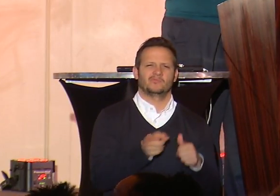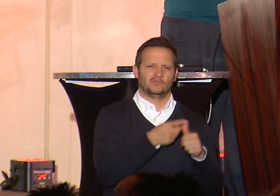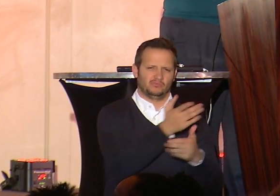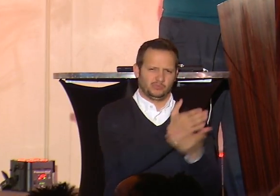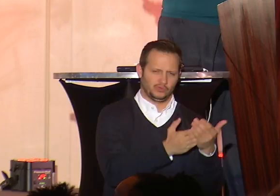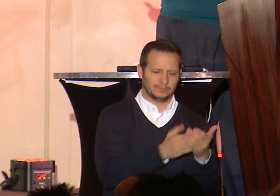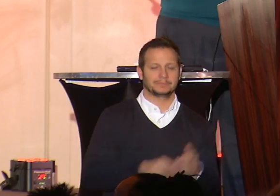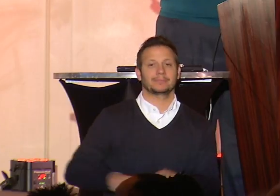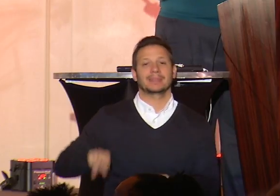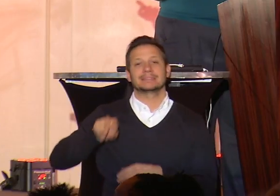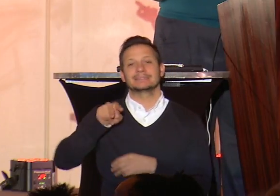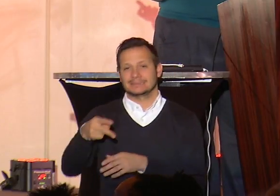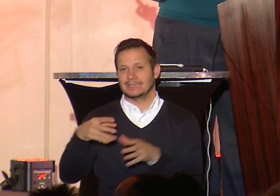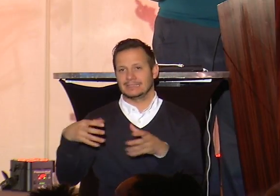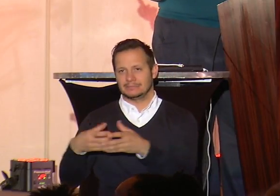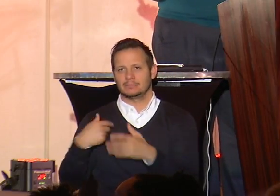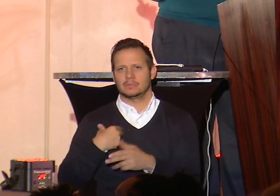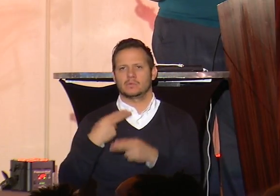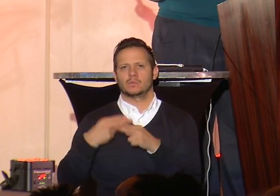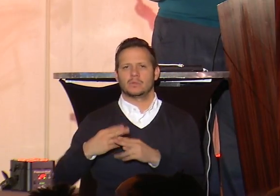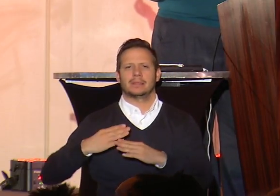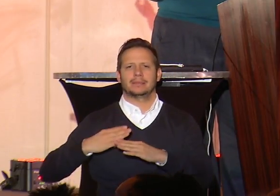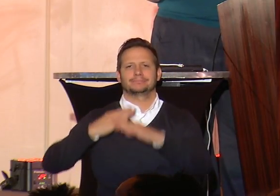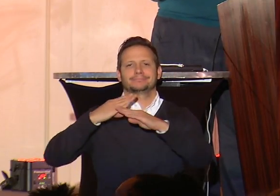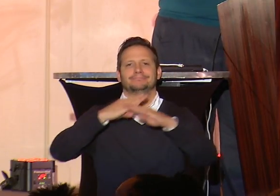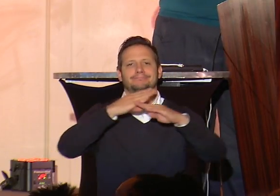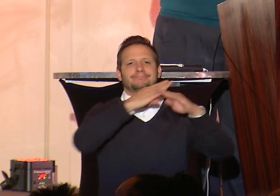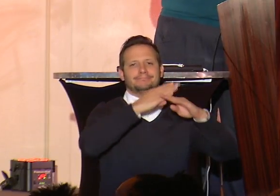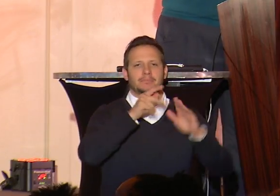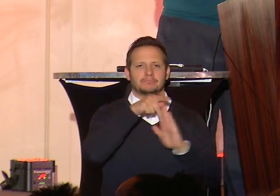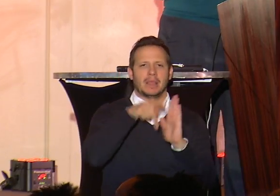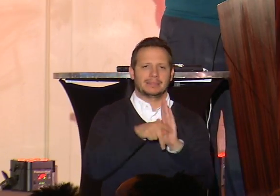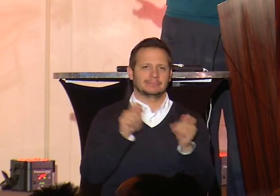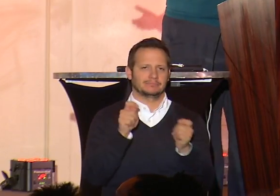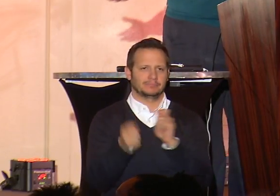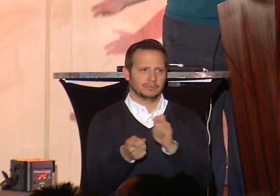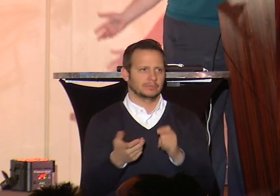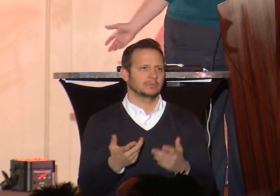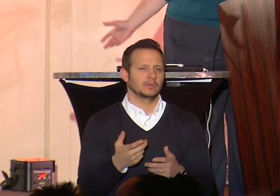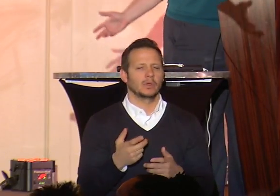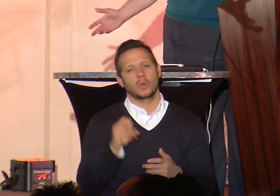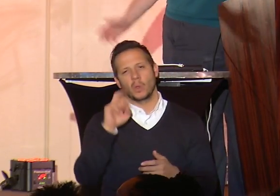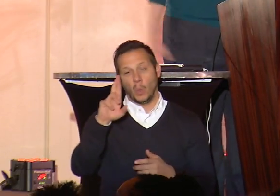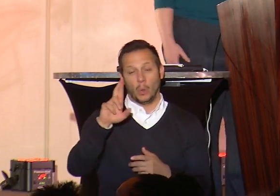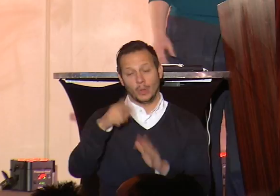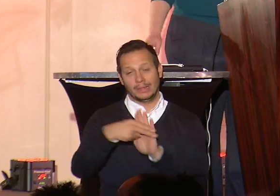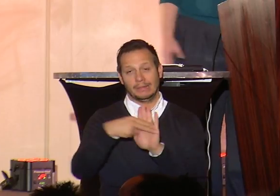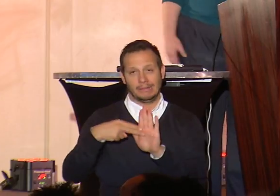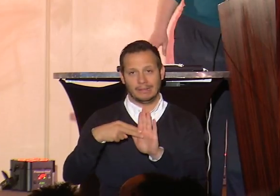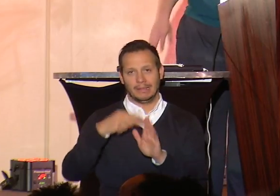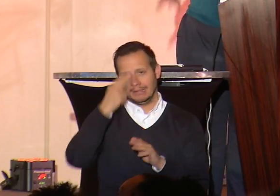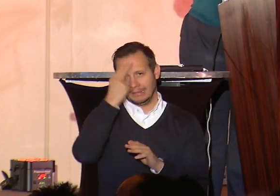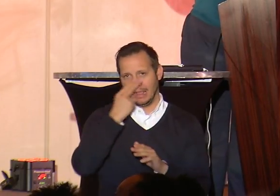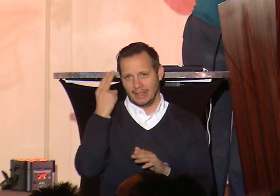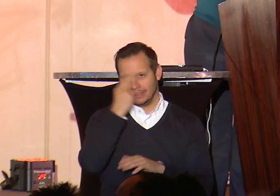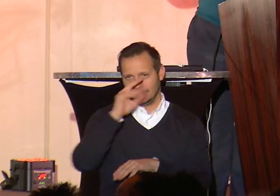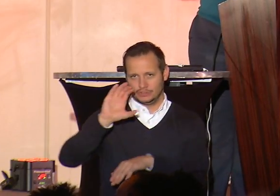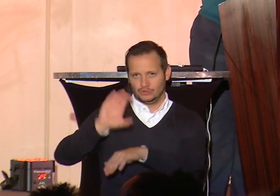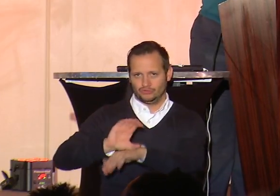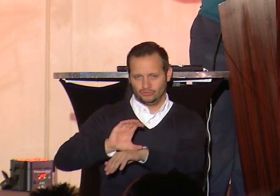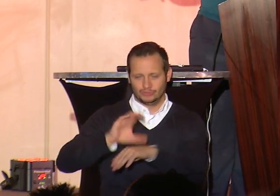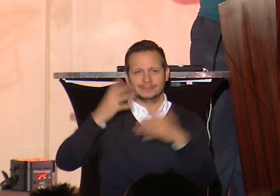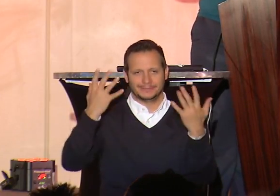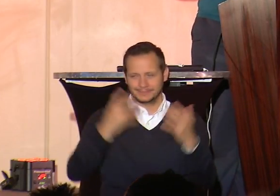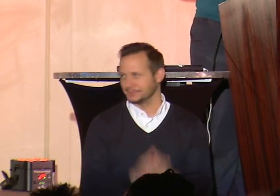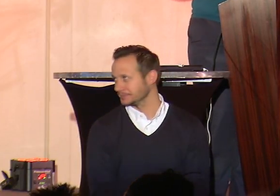is, I'm calling it impediments to policy reform, but we could also call it the Catholic Church. That could be all what